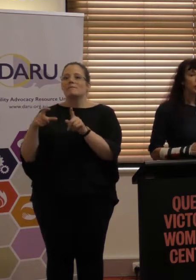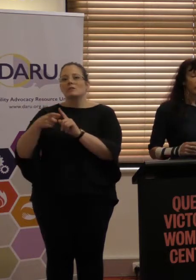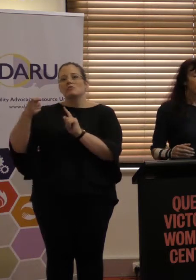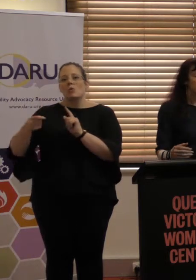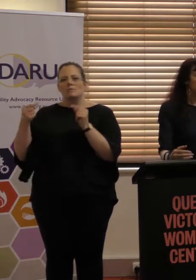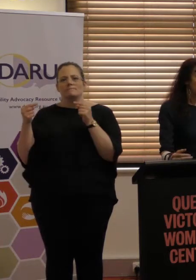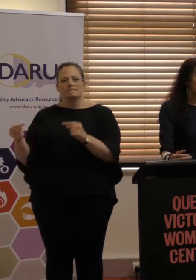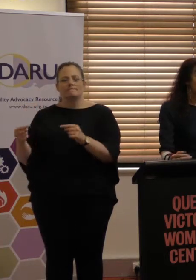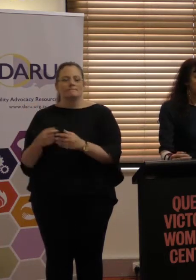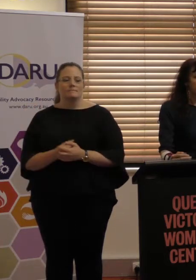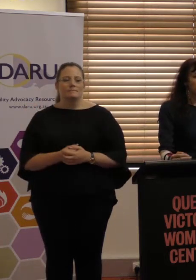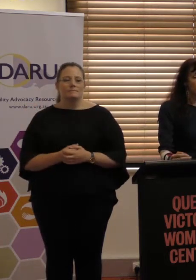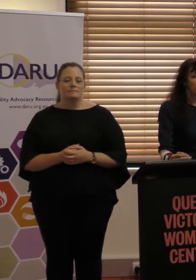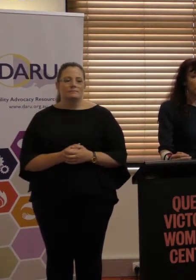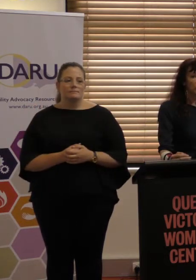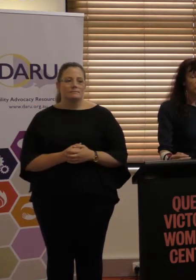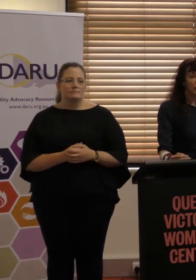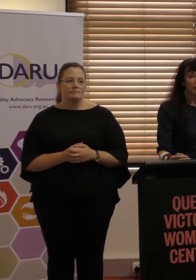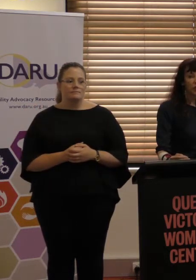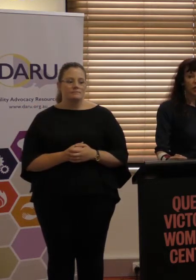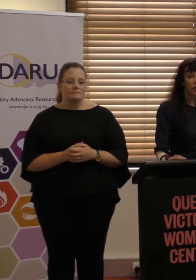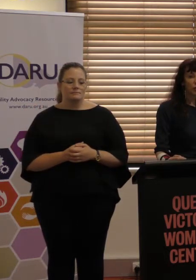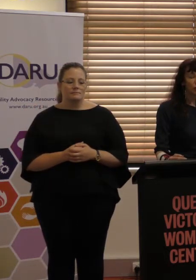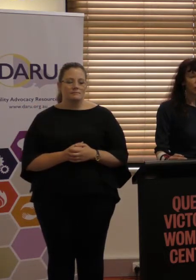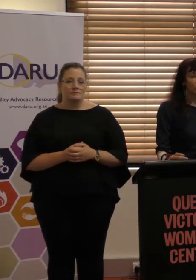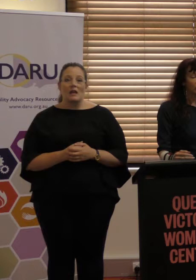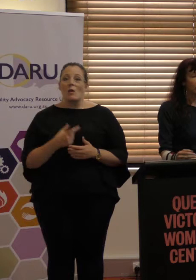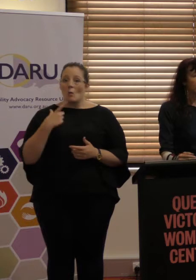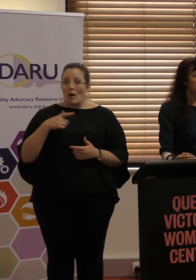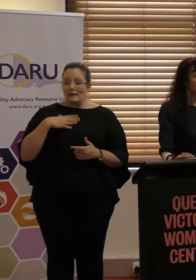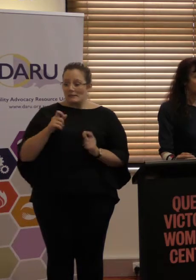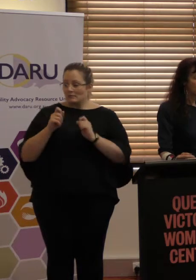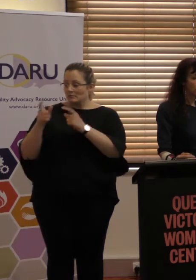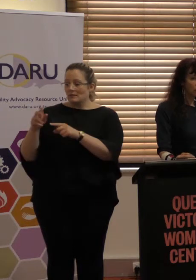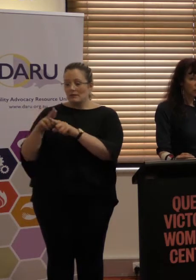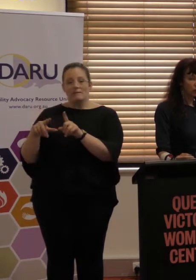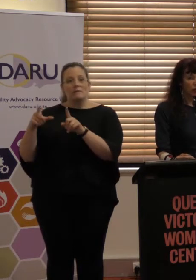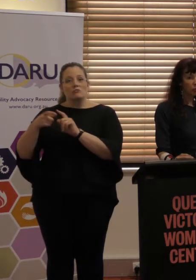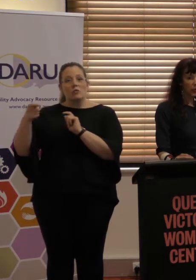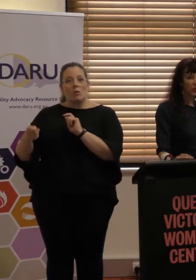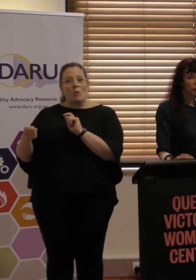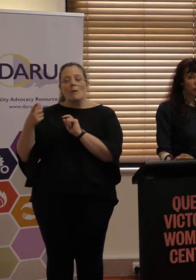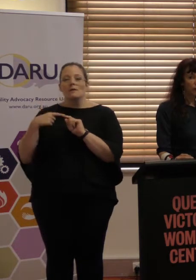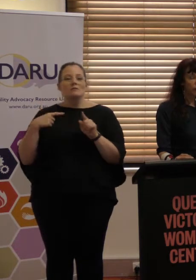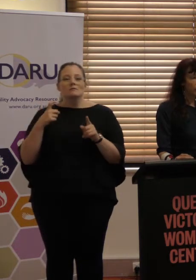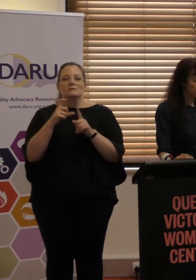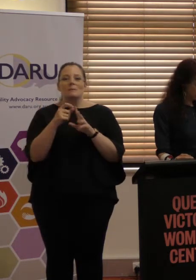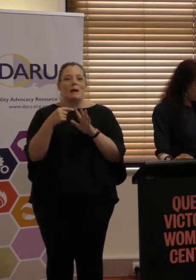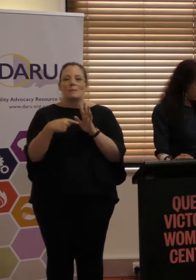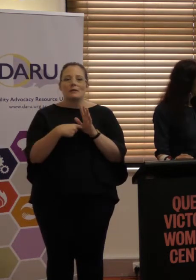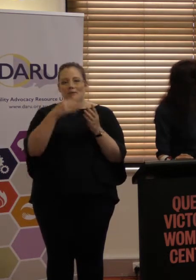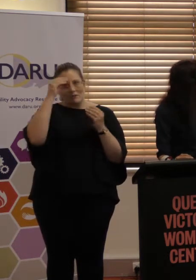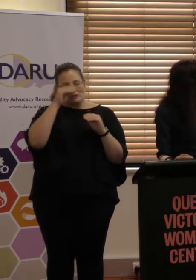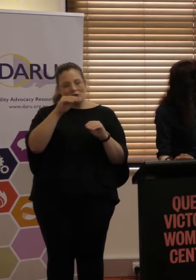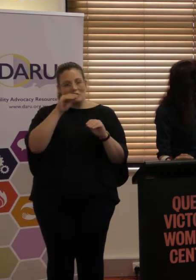Mind you, the only reason you have to go to the federal court is because the Department of Education will not give an inch when a complaint is brought before them at the